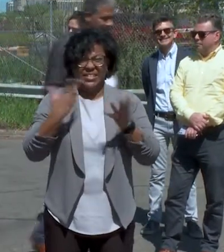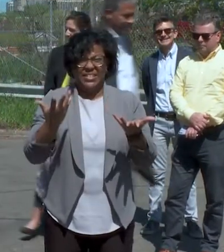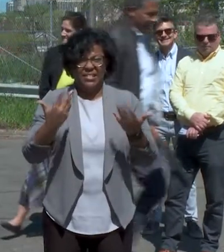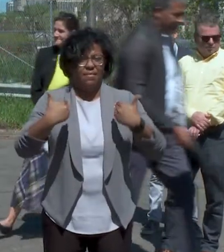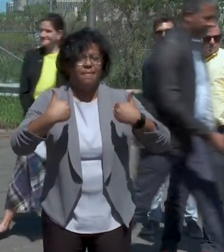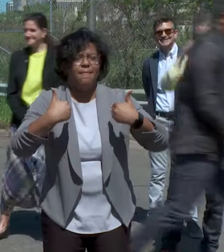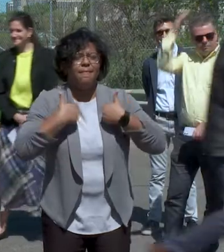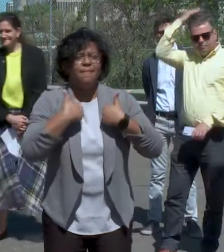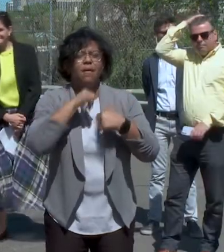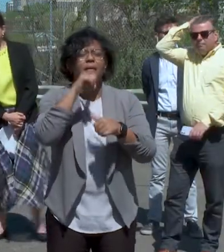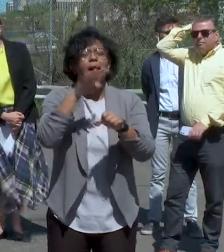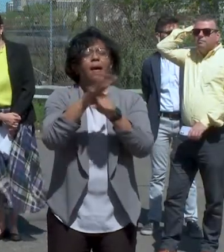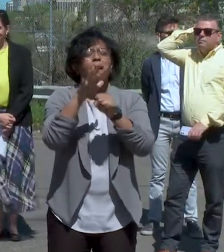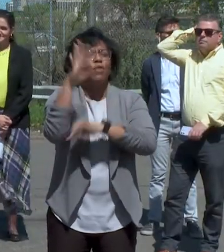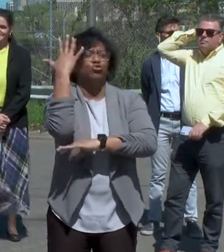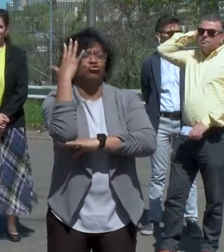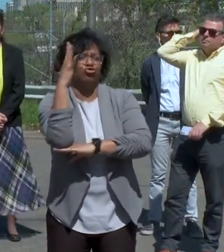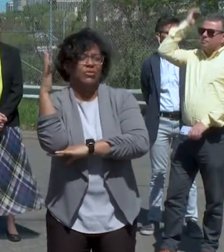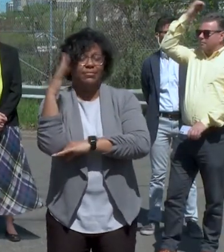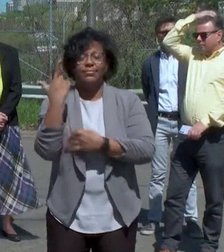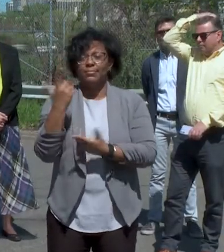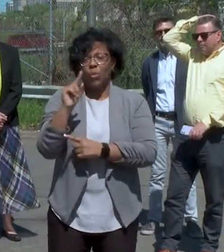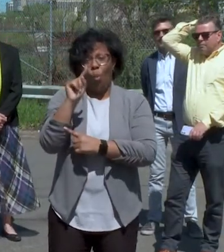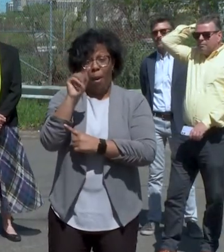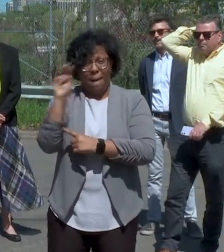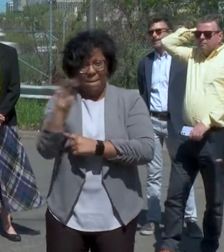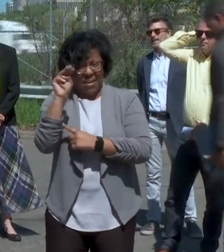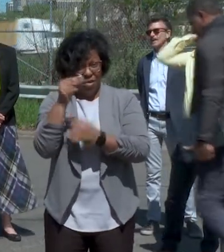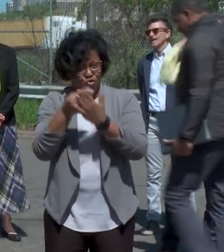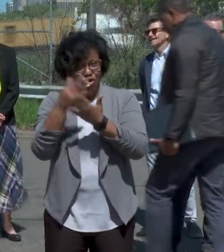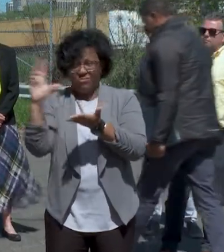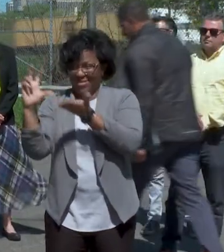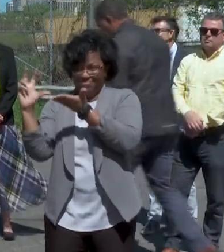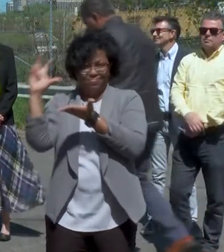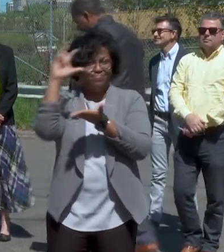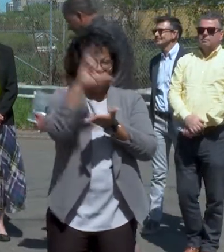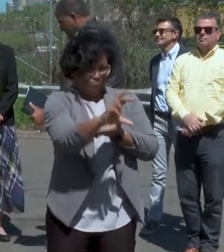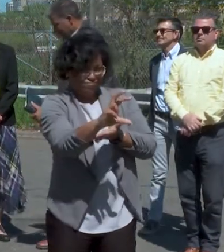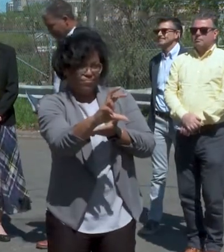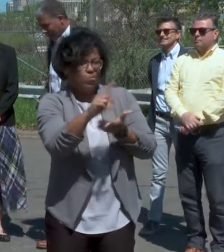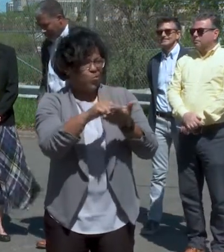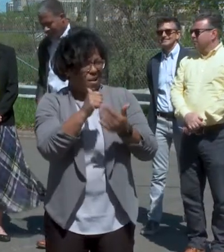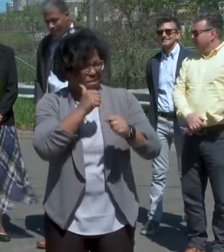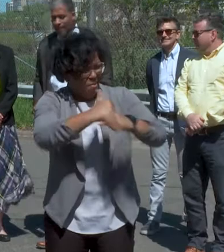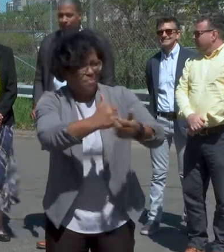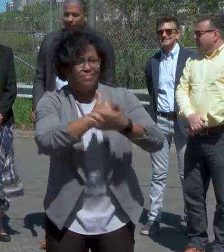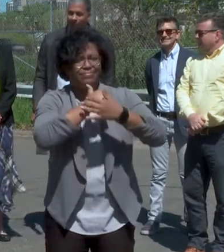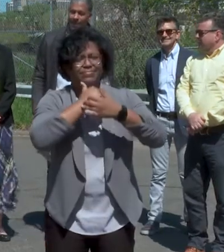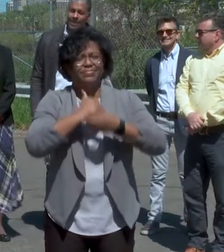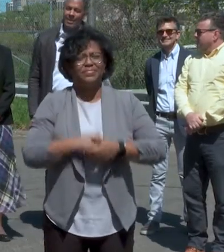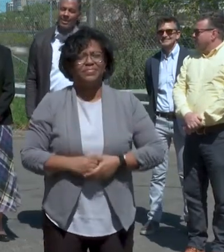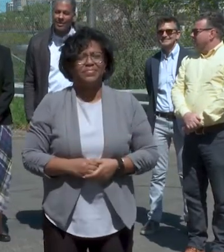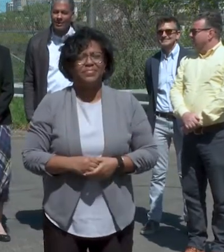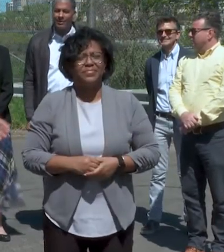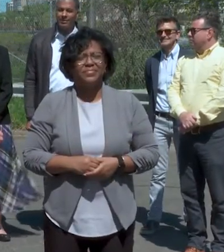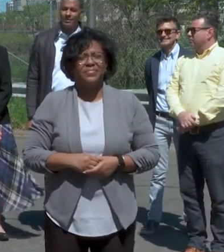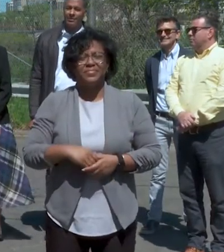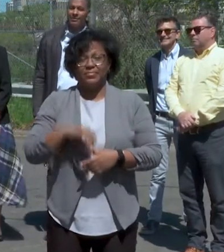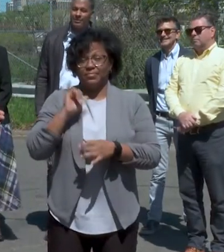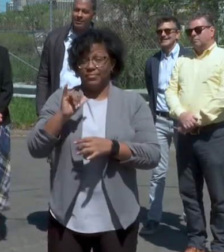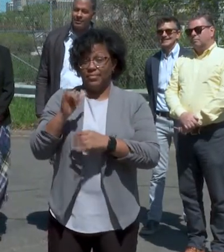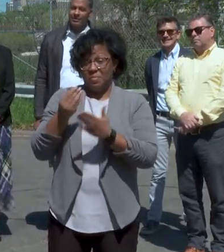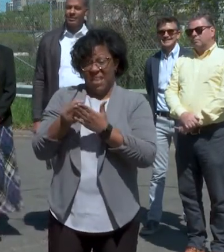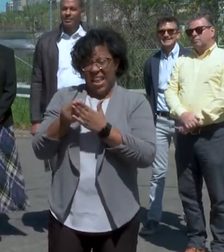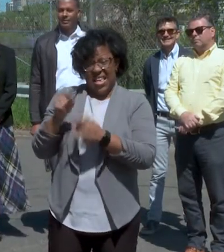with a $1 million investment through ARPA. And by the way, with this new money, we also want to be